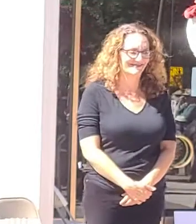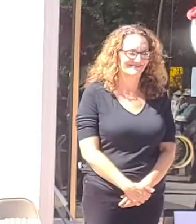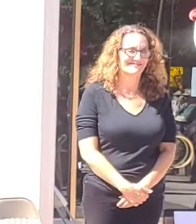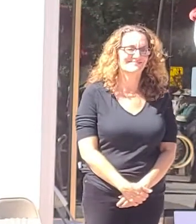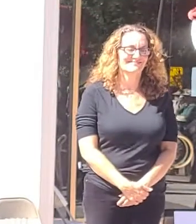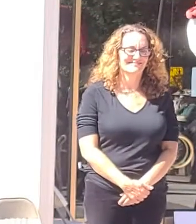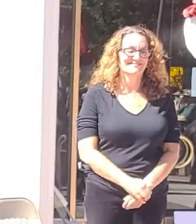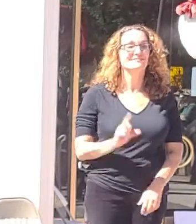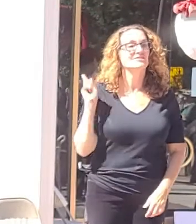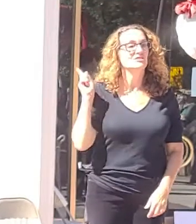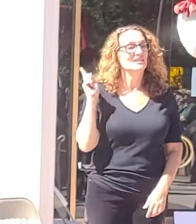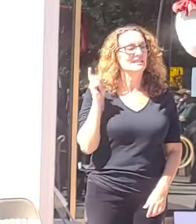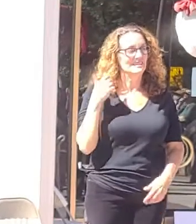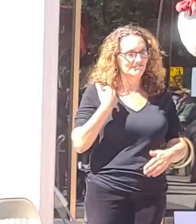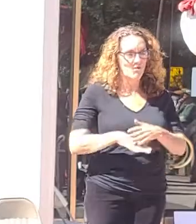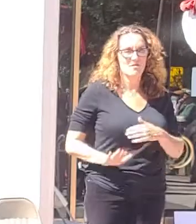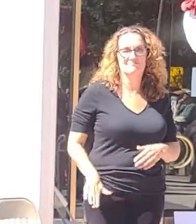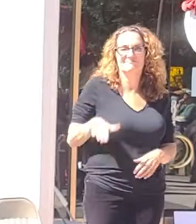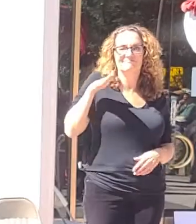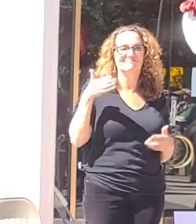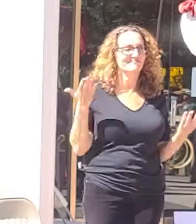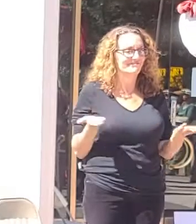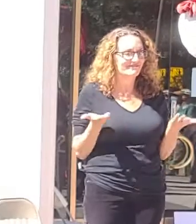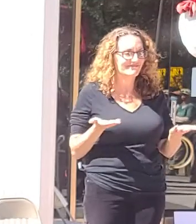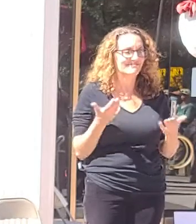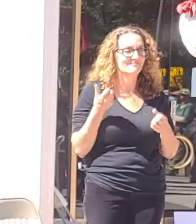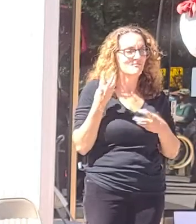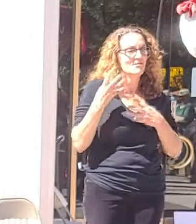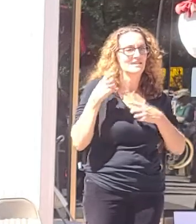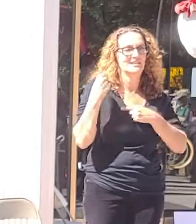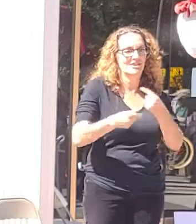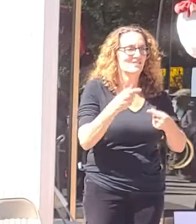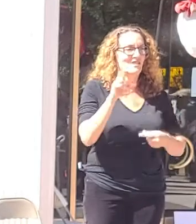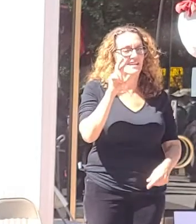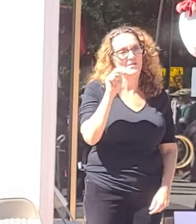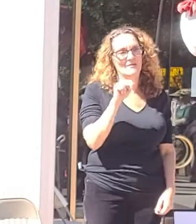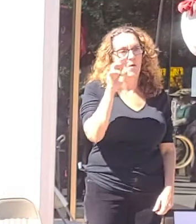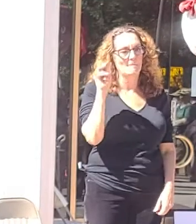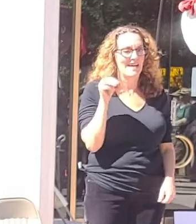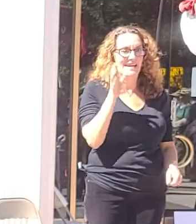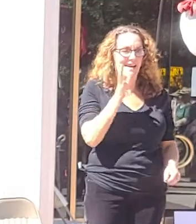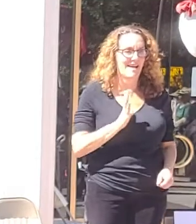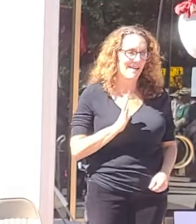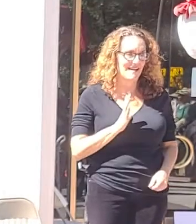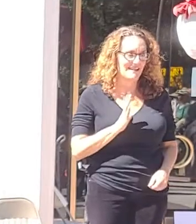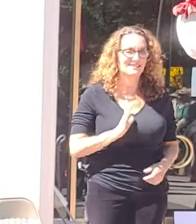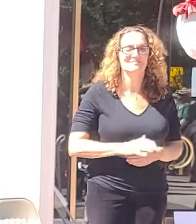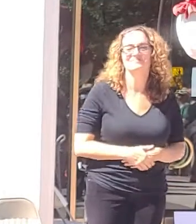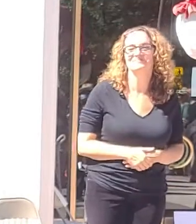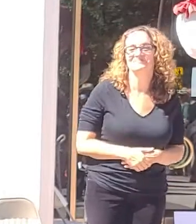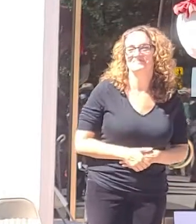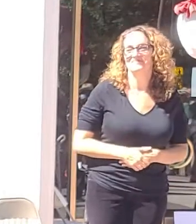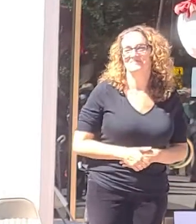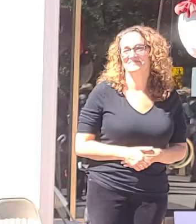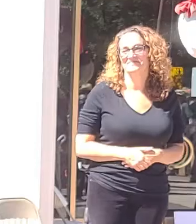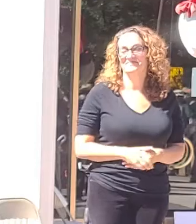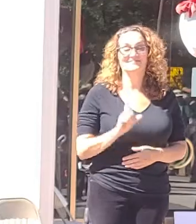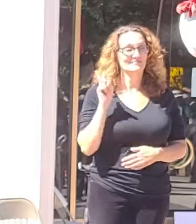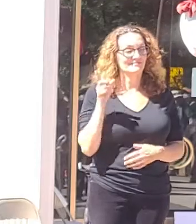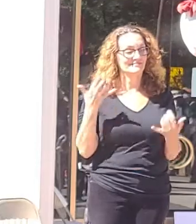applause. She is a native Santa Fean and a multi-generational Nueva Mexicana, and she is